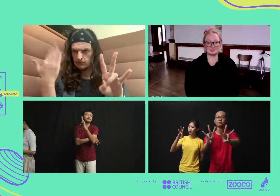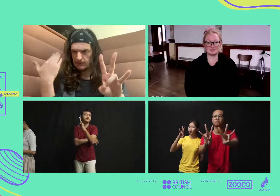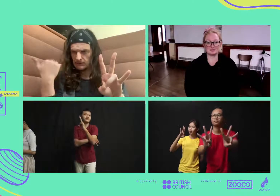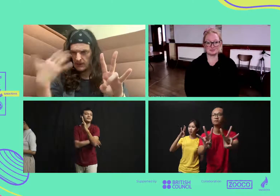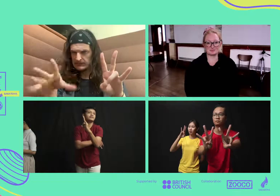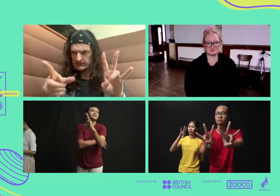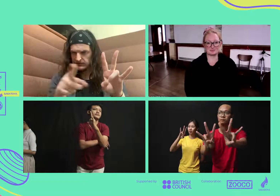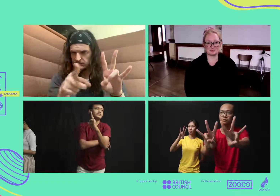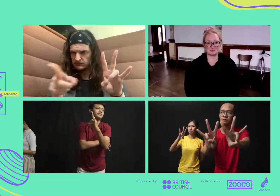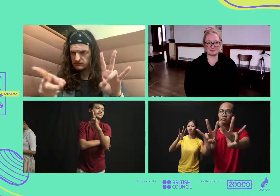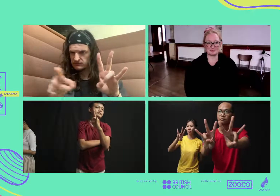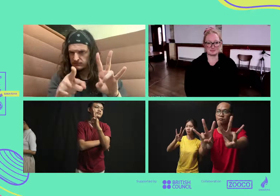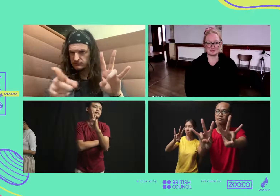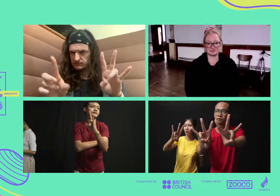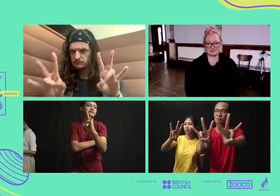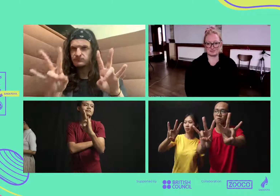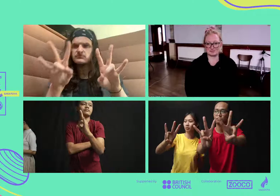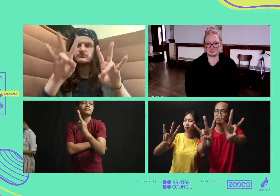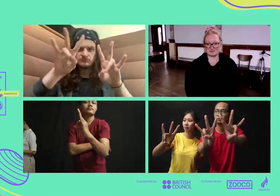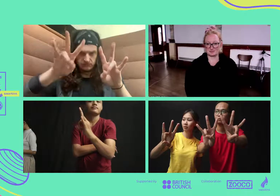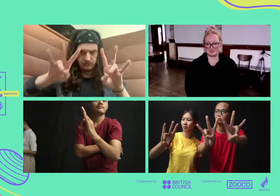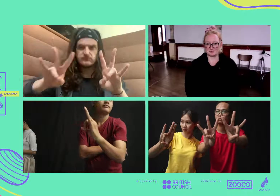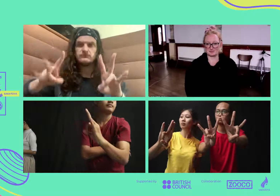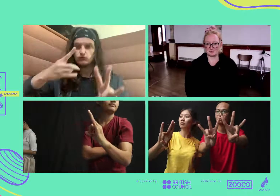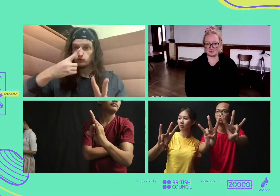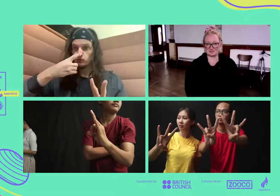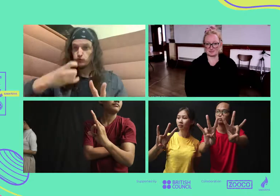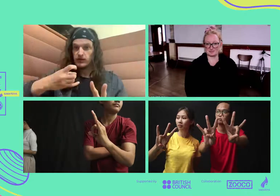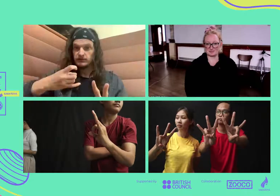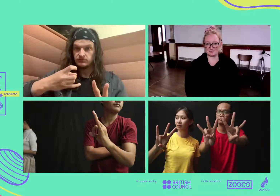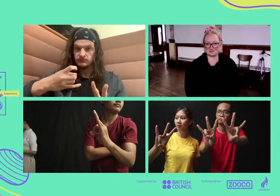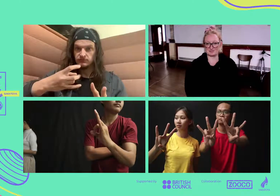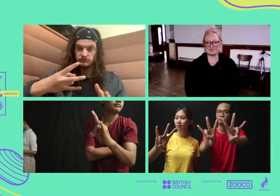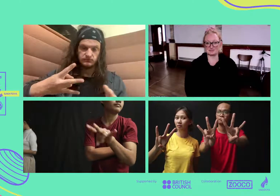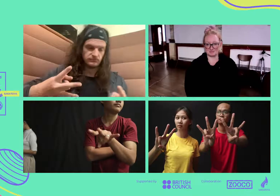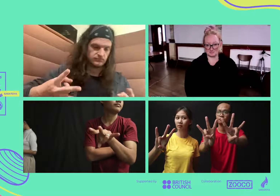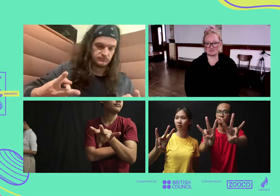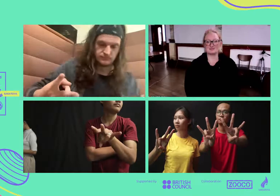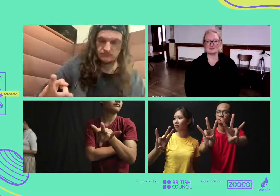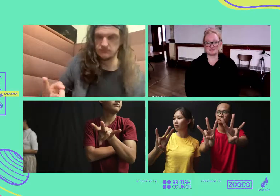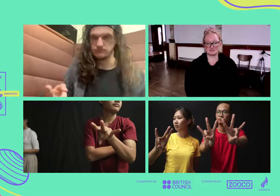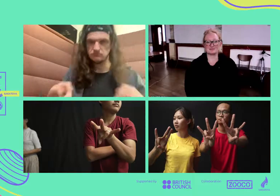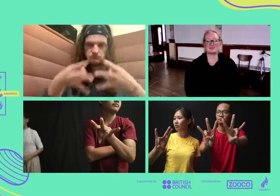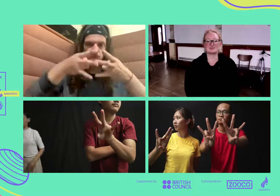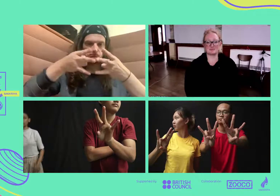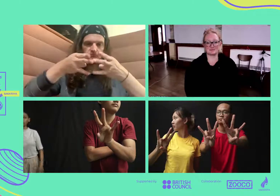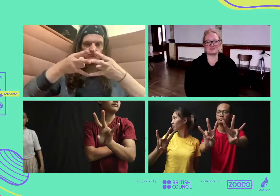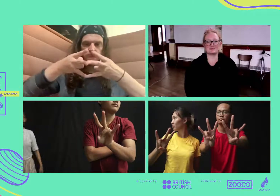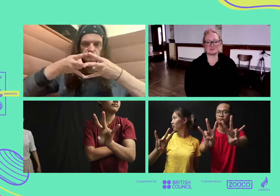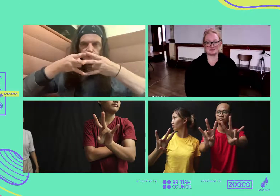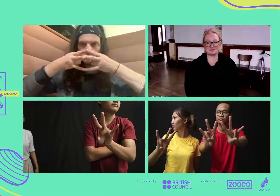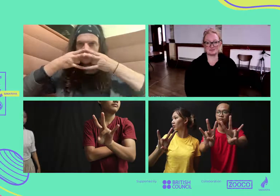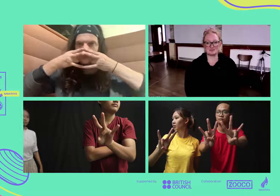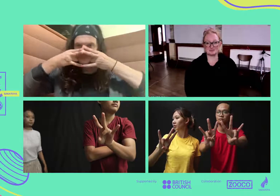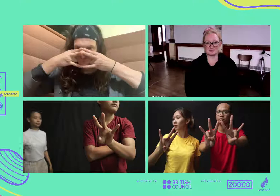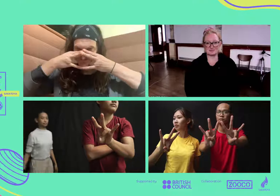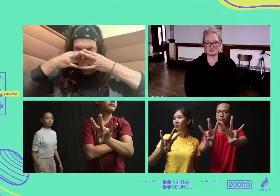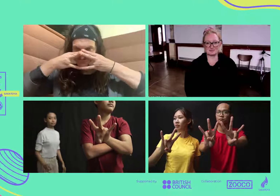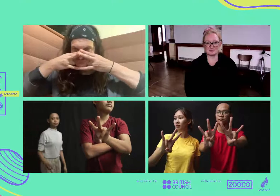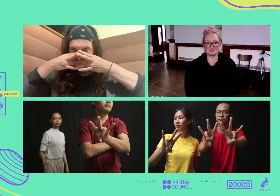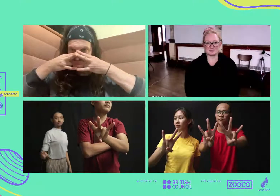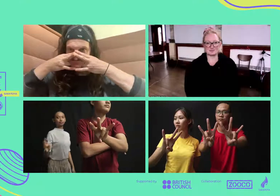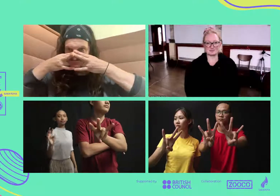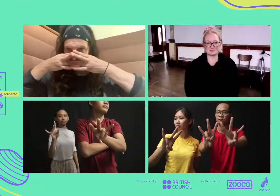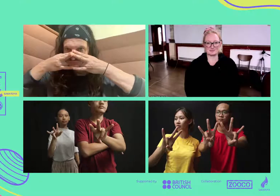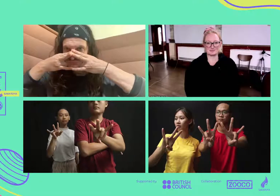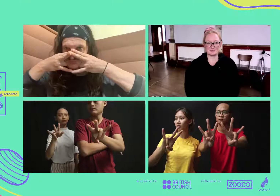Maybe this one. Somebody did this before at the beginning, didn't they? We used this hand shape. So what you can do